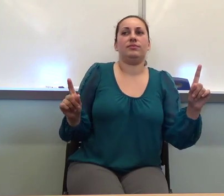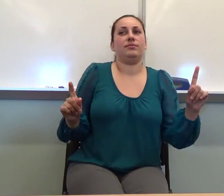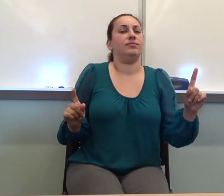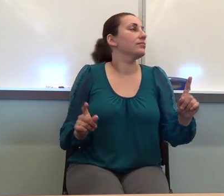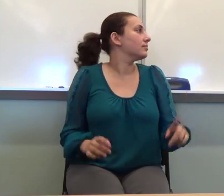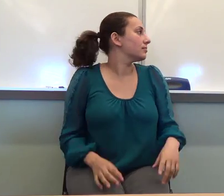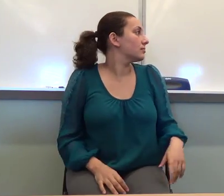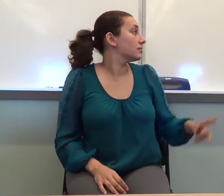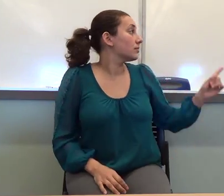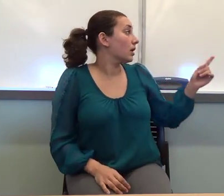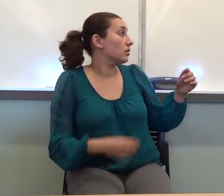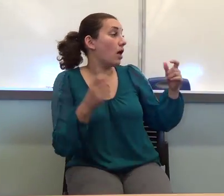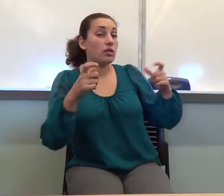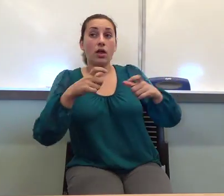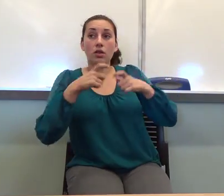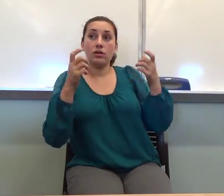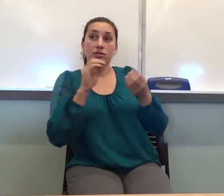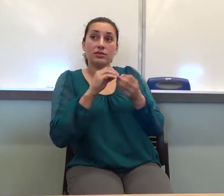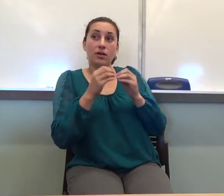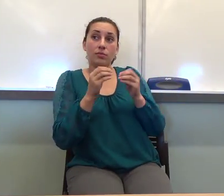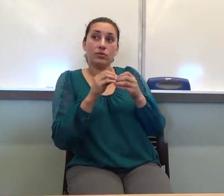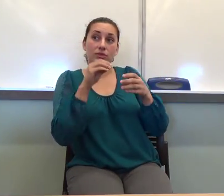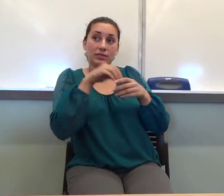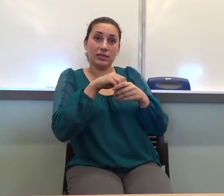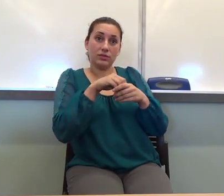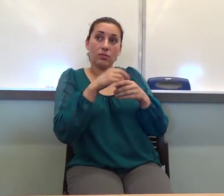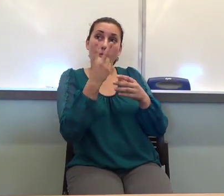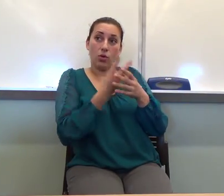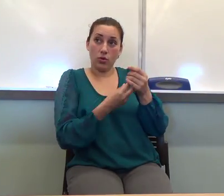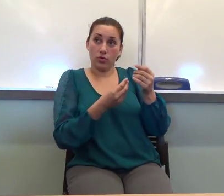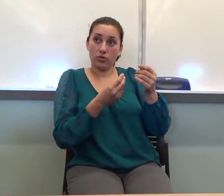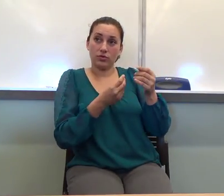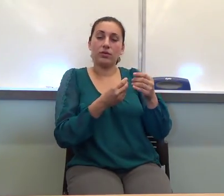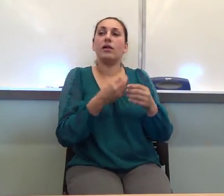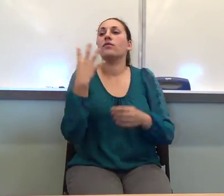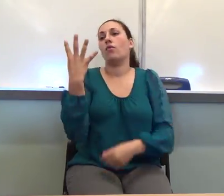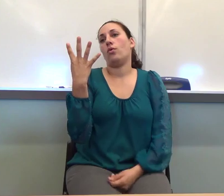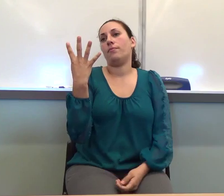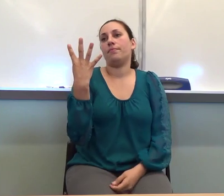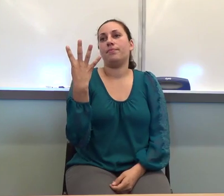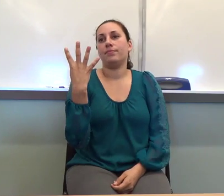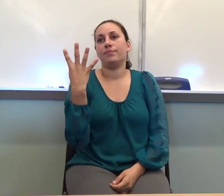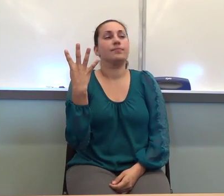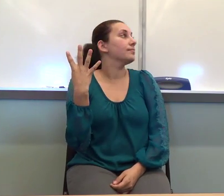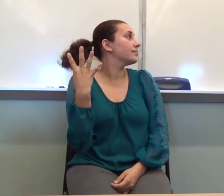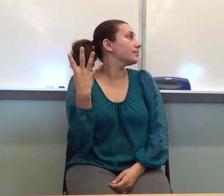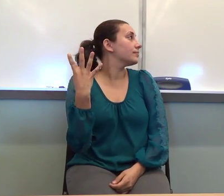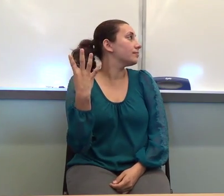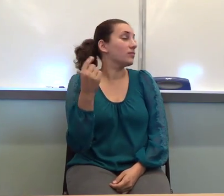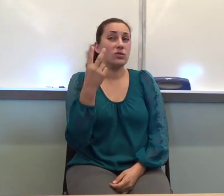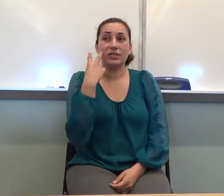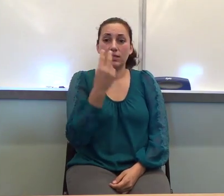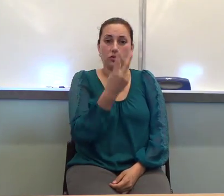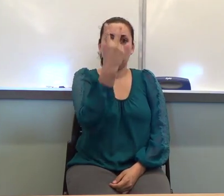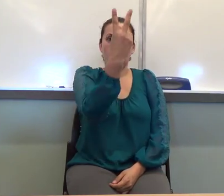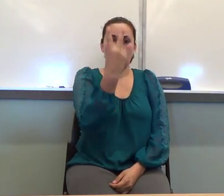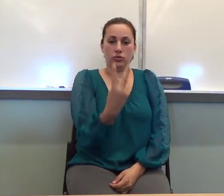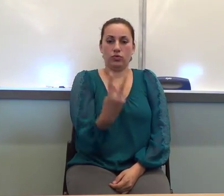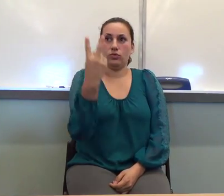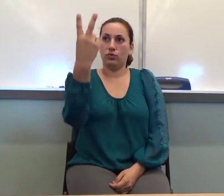the largest factor that goes into both of these is 4. So you can see that right here. The two twos came, which is 4. So